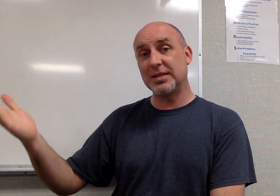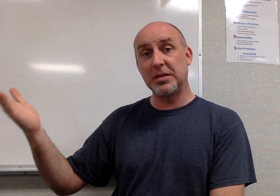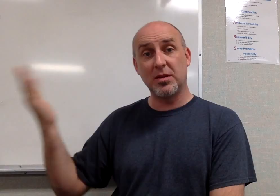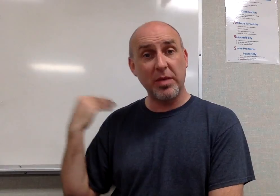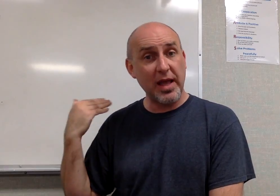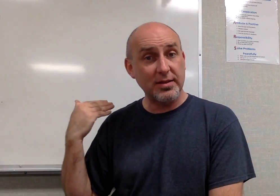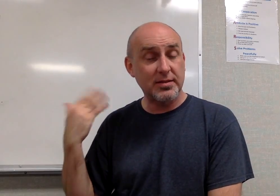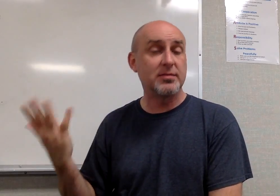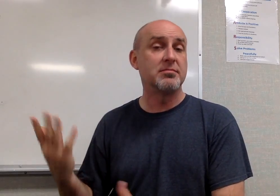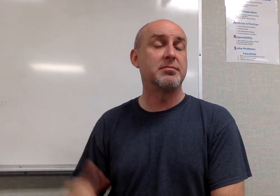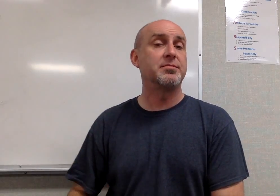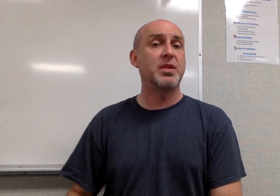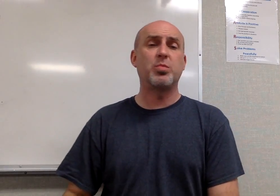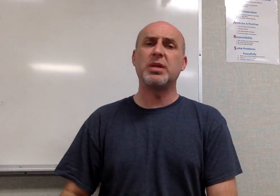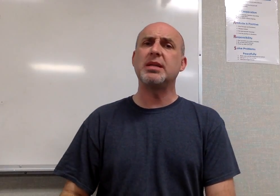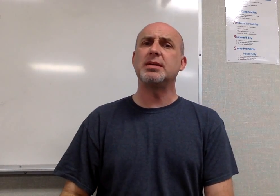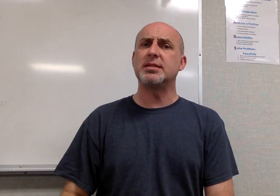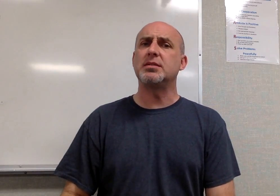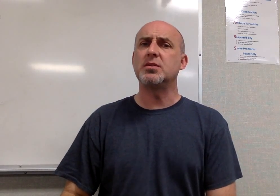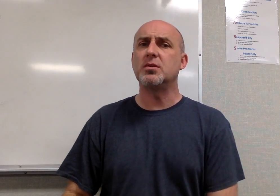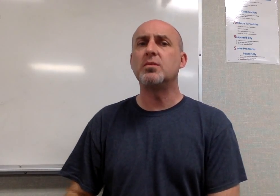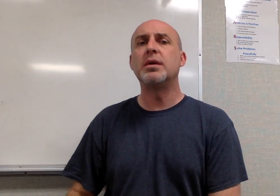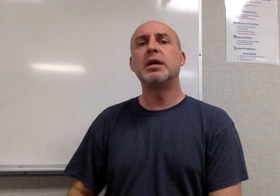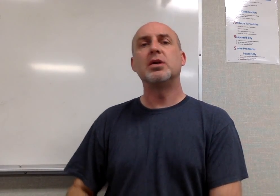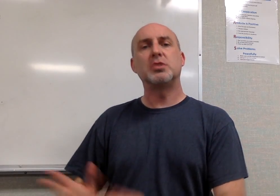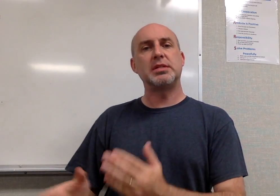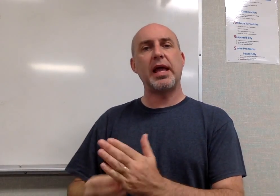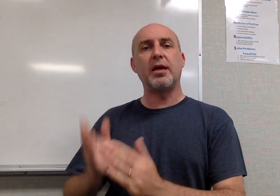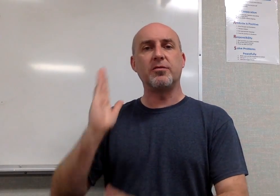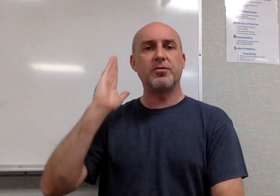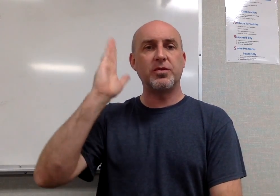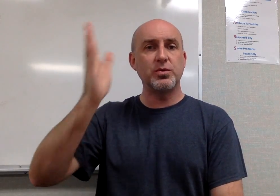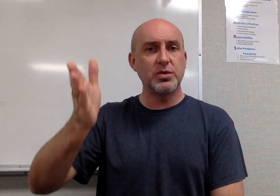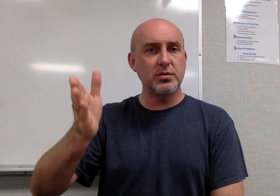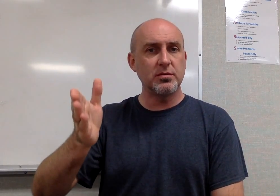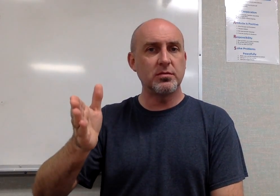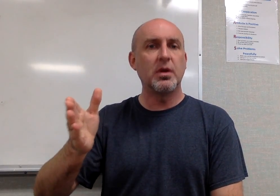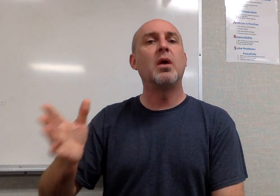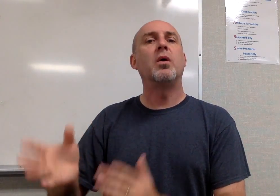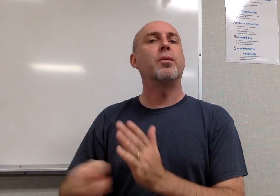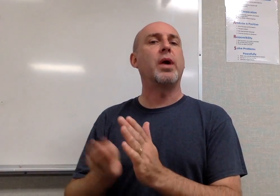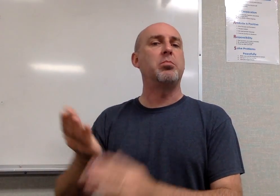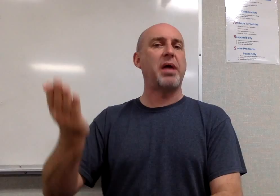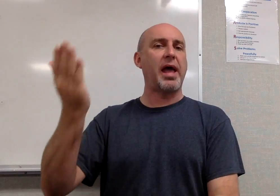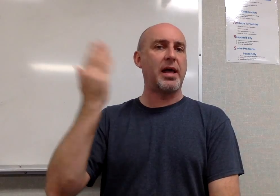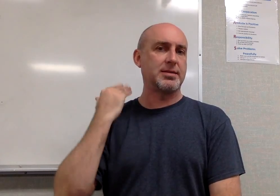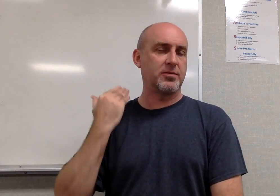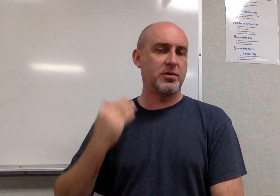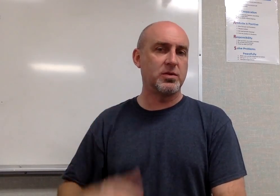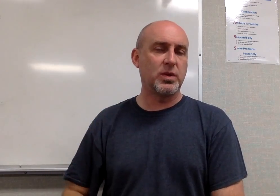in the past. Pretty easy to do. Just add future or add past for those ones.